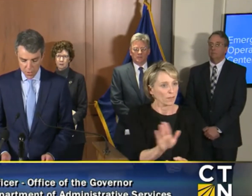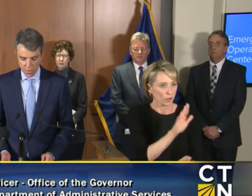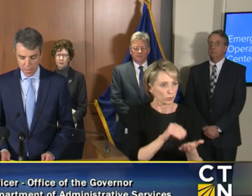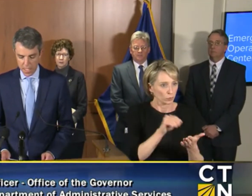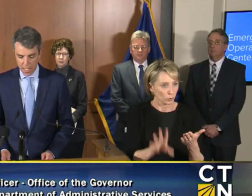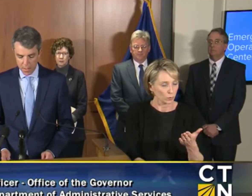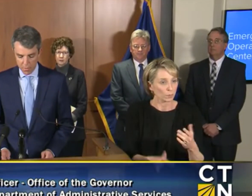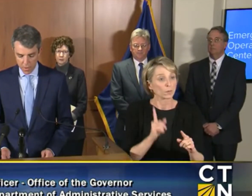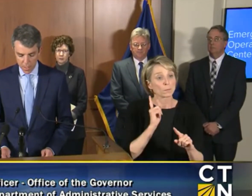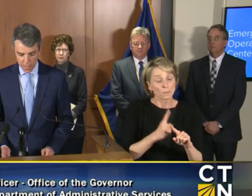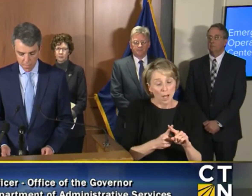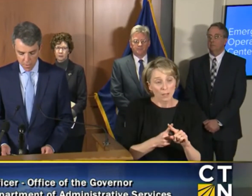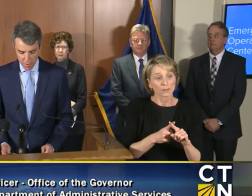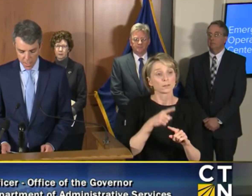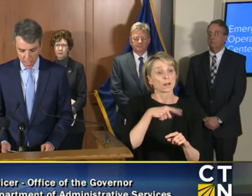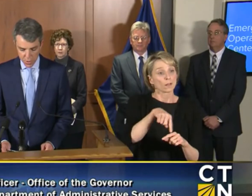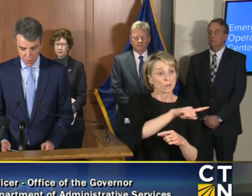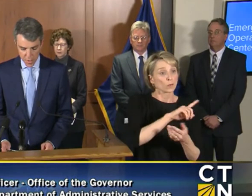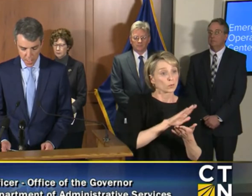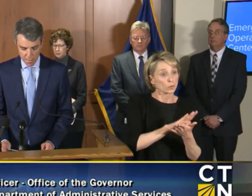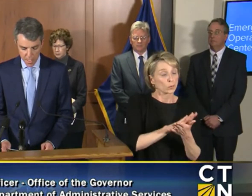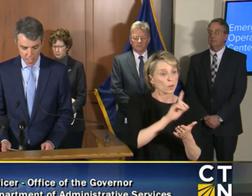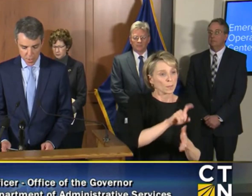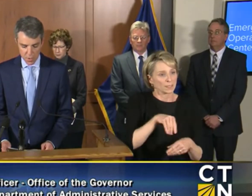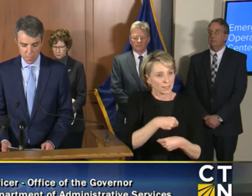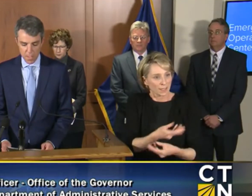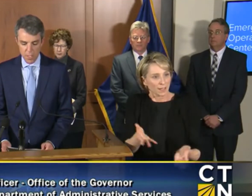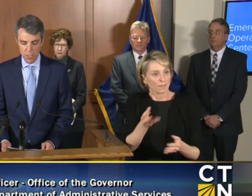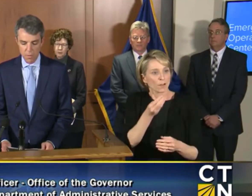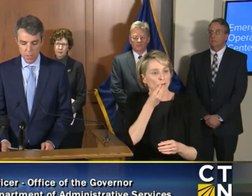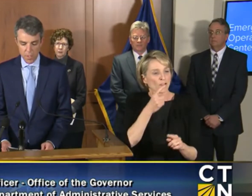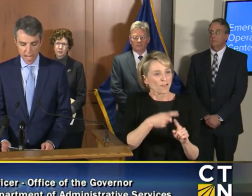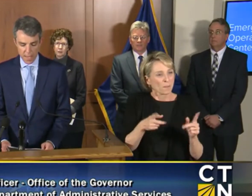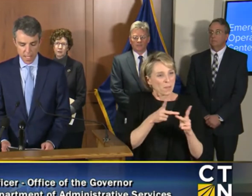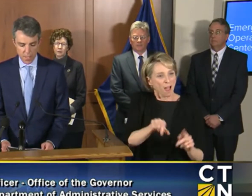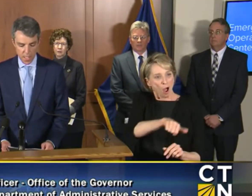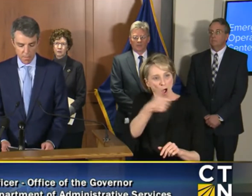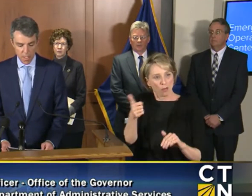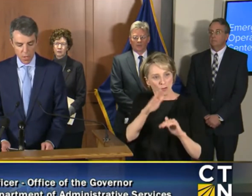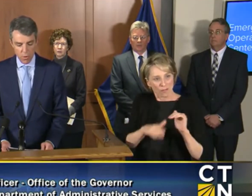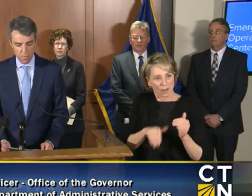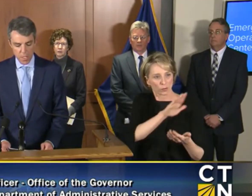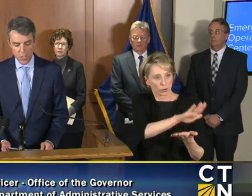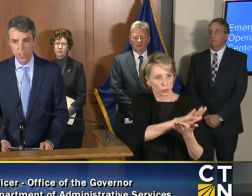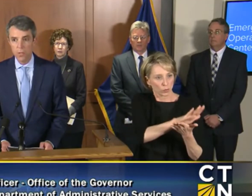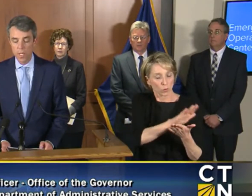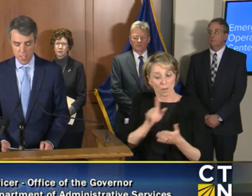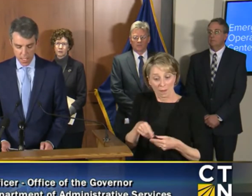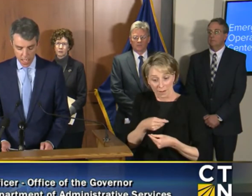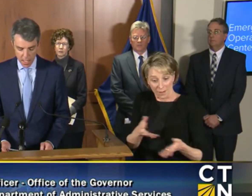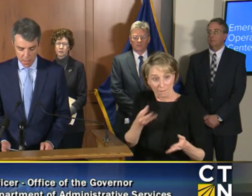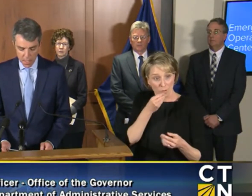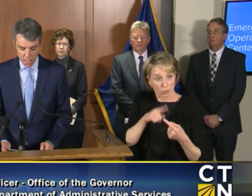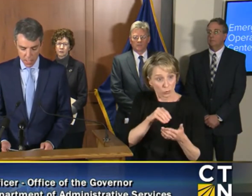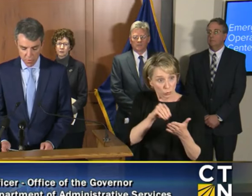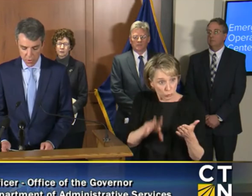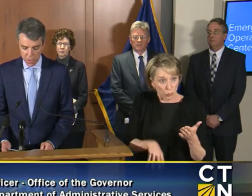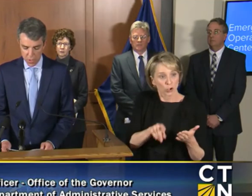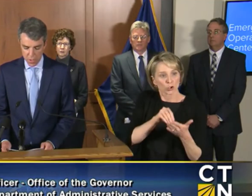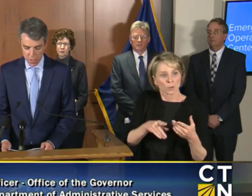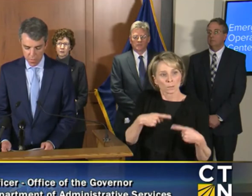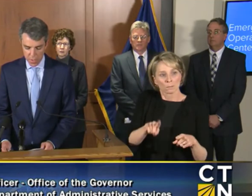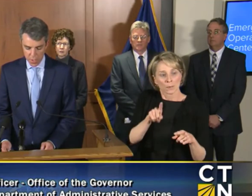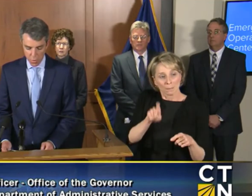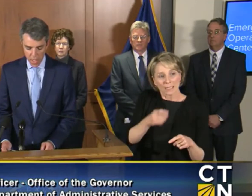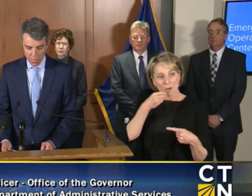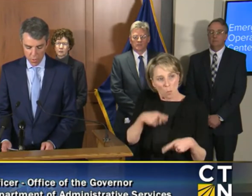distribute meals from a non-school site, and students must consume the meals at that site. We've petitioned the USDA, Food and